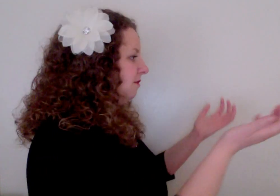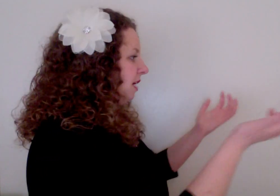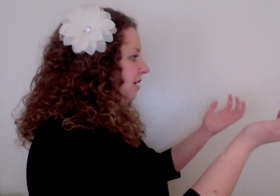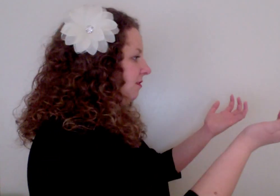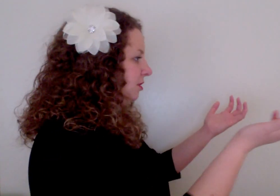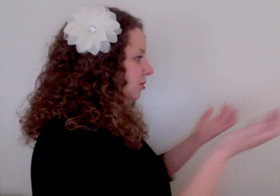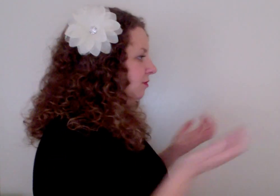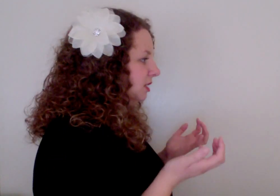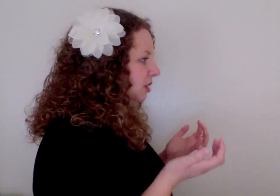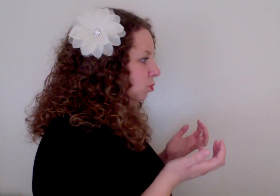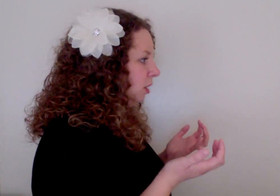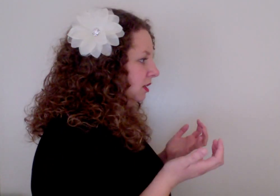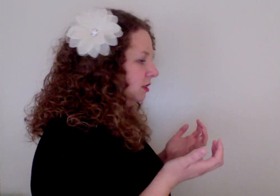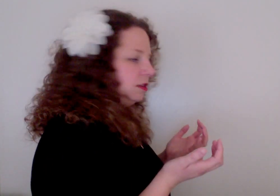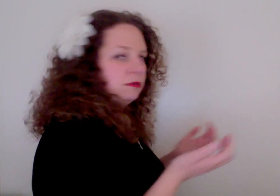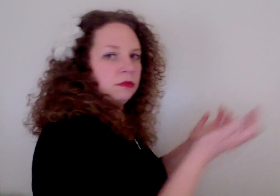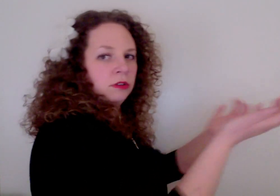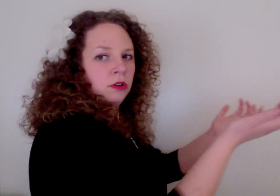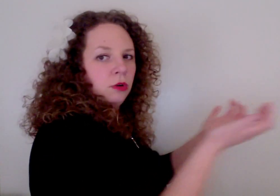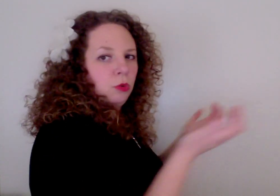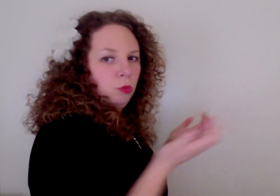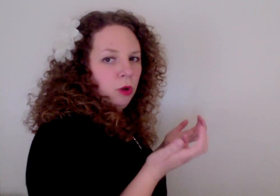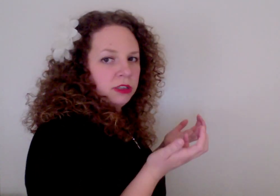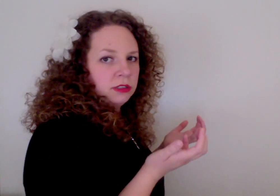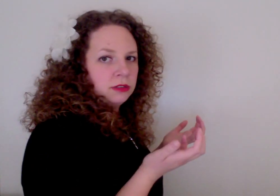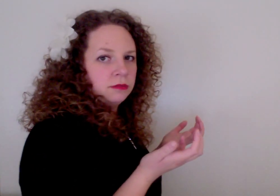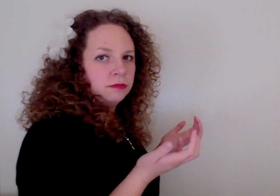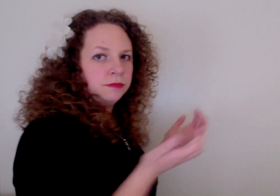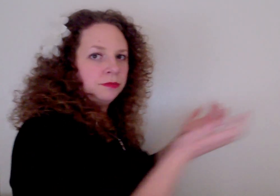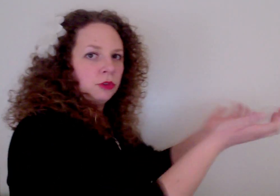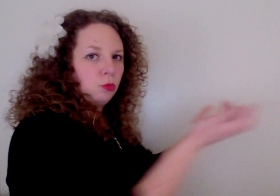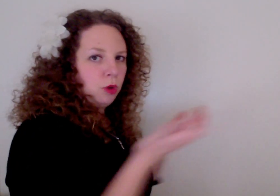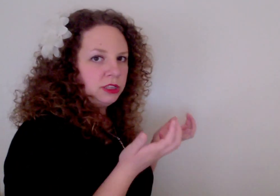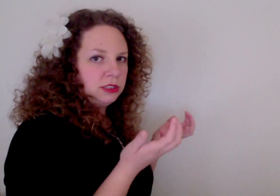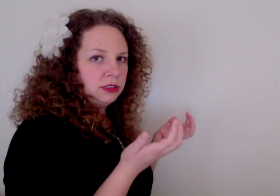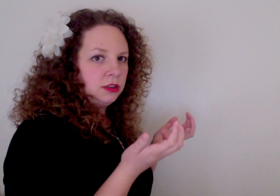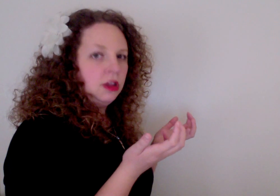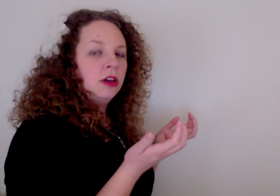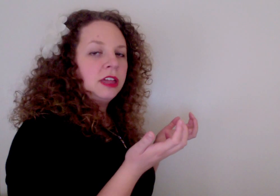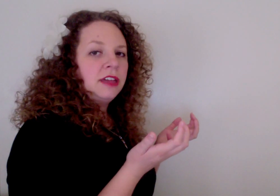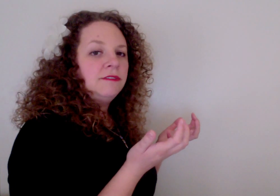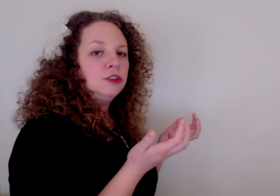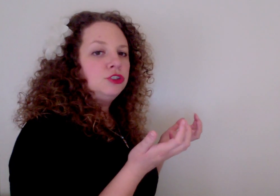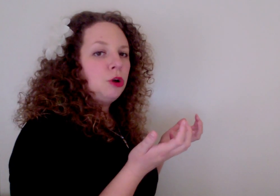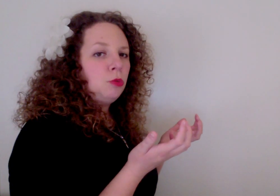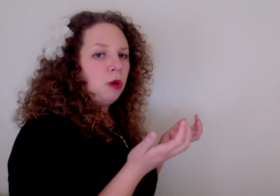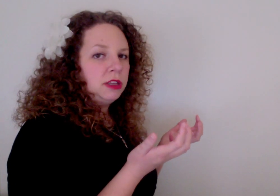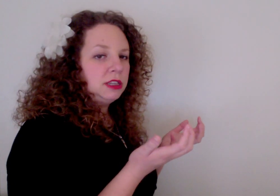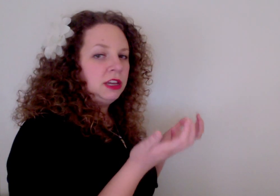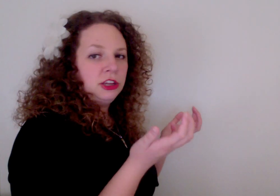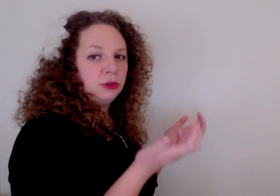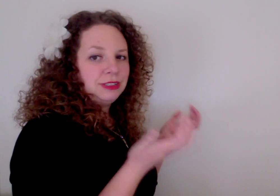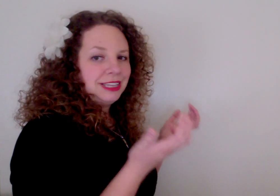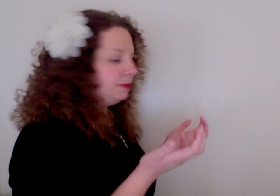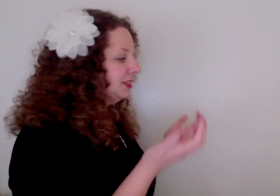5. So for the sign want, want, want. Okay, for don't want, you're going to keep the